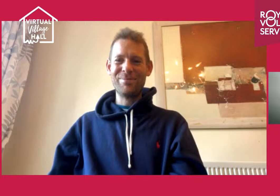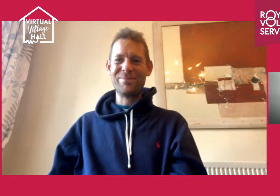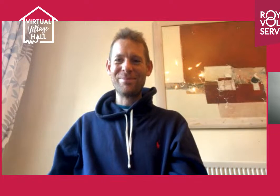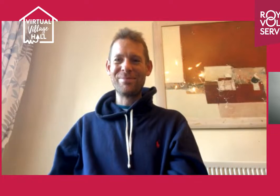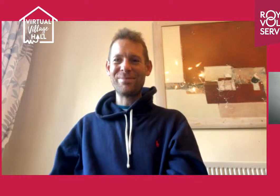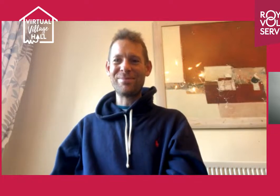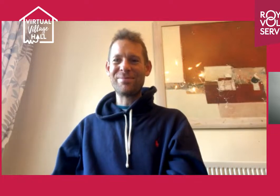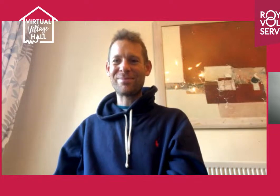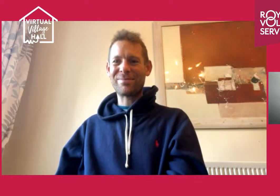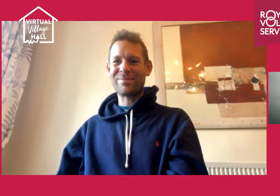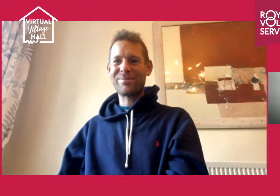a sign for warthog.